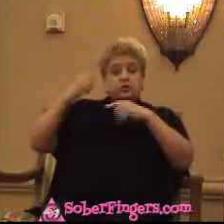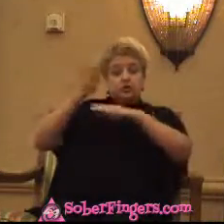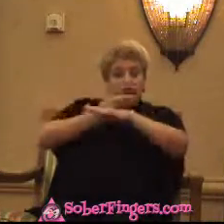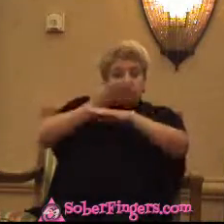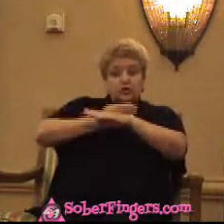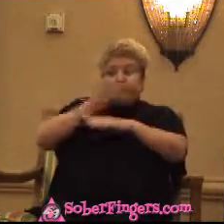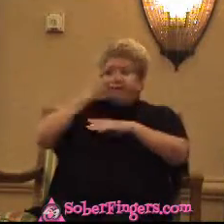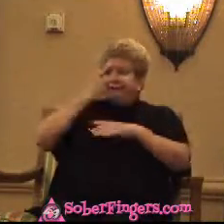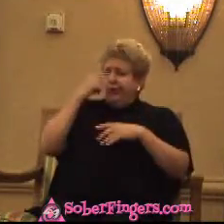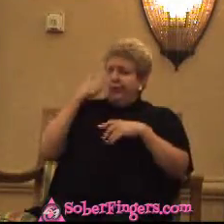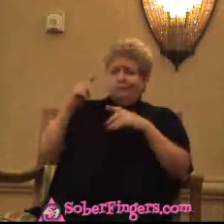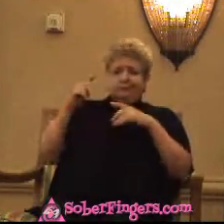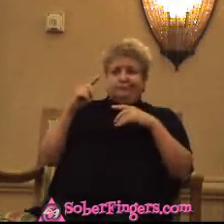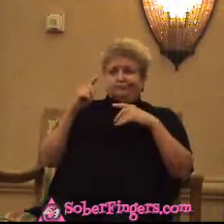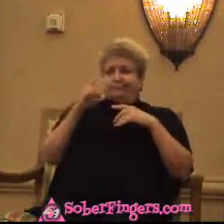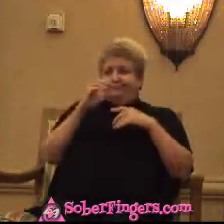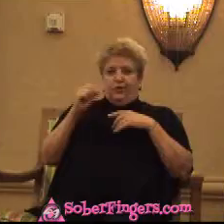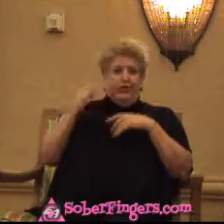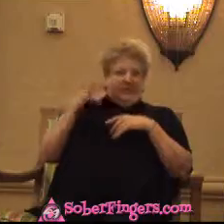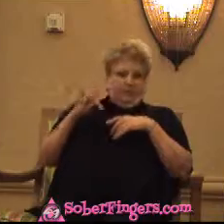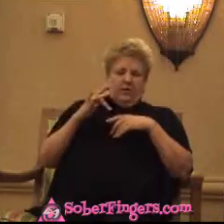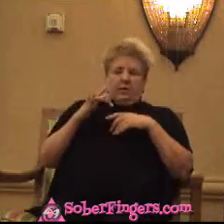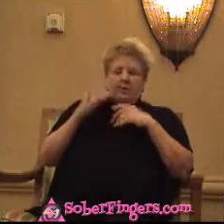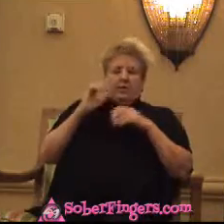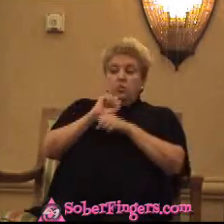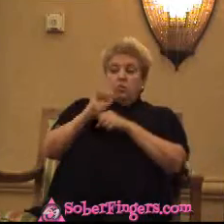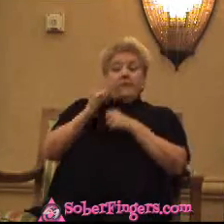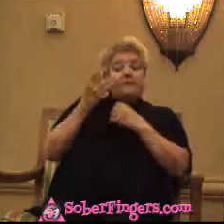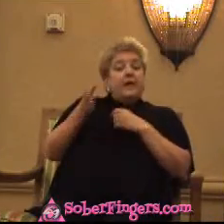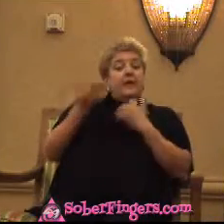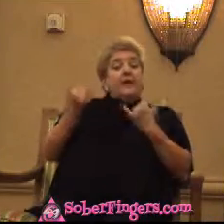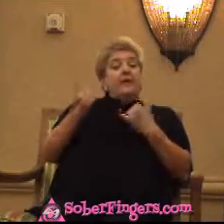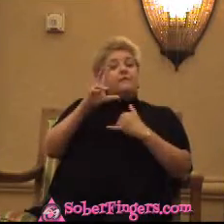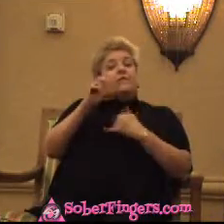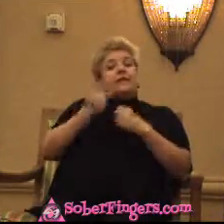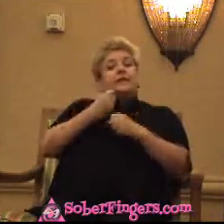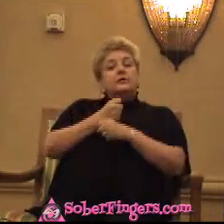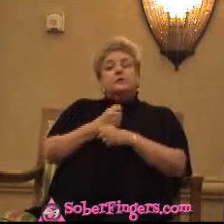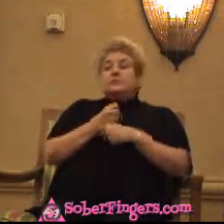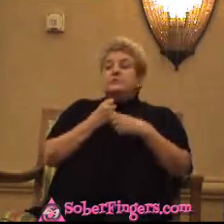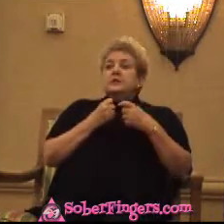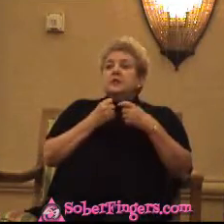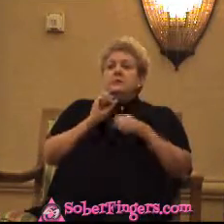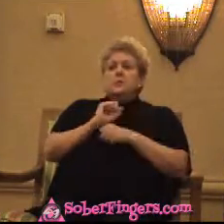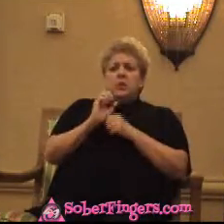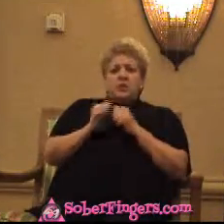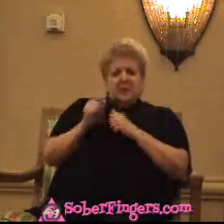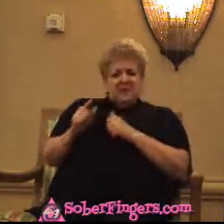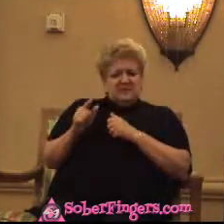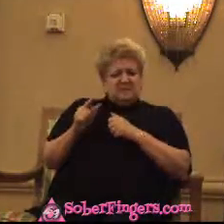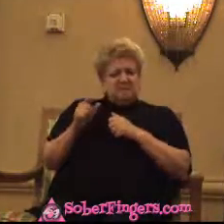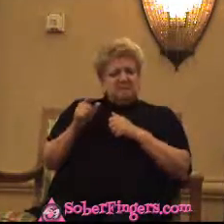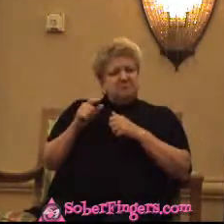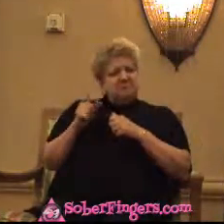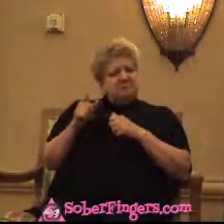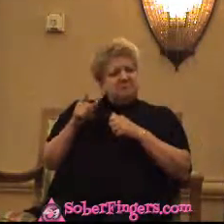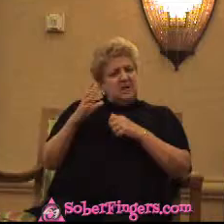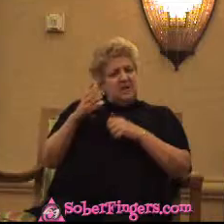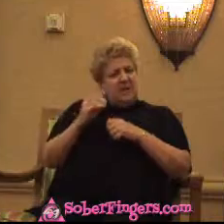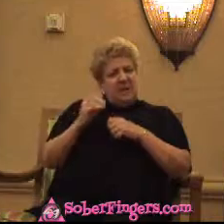in Southern California for the last 30 years. And I've been with the company for quite a few years. I'm a senior project manager.